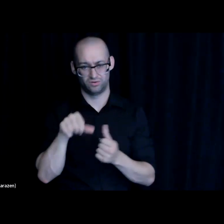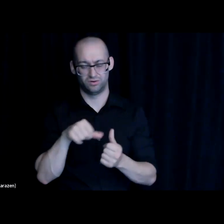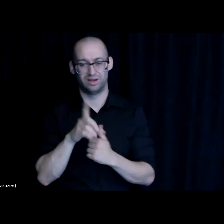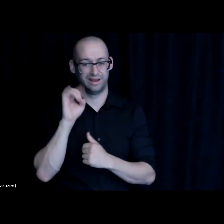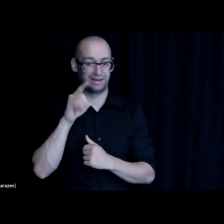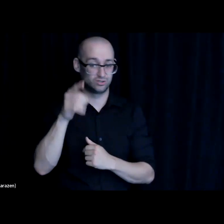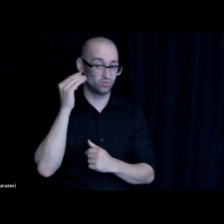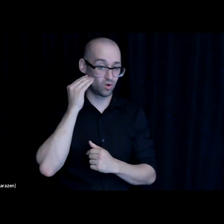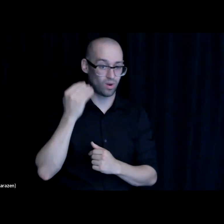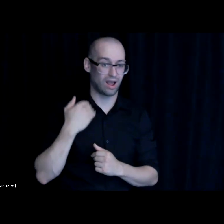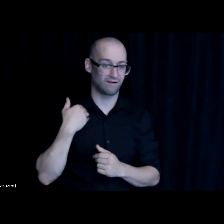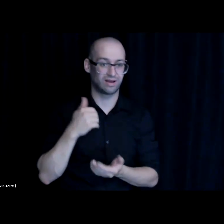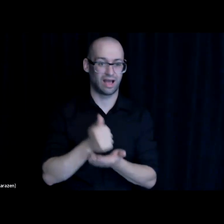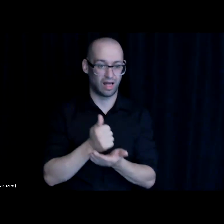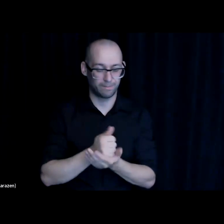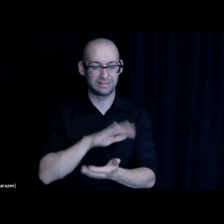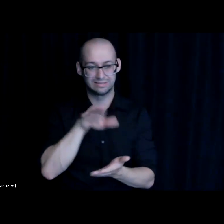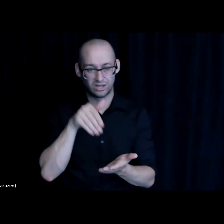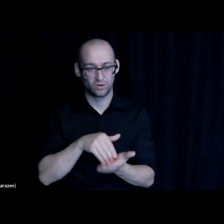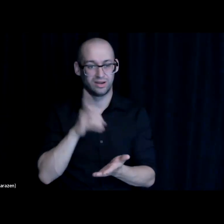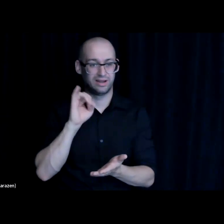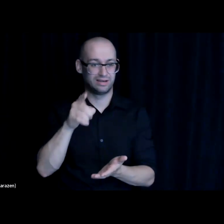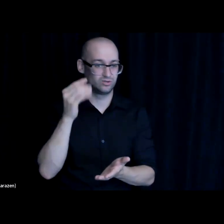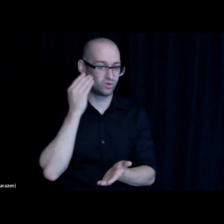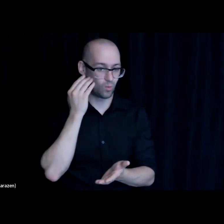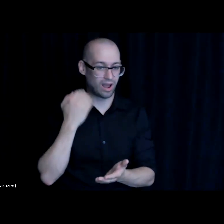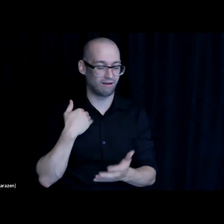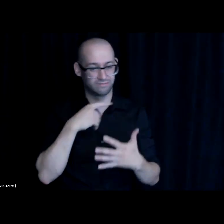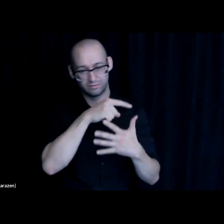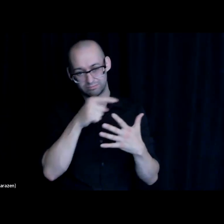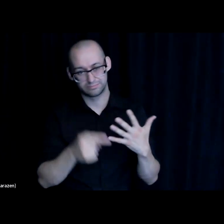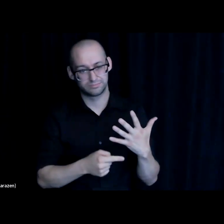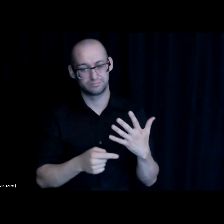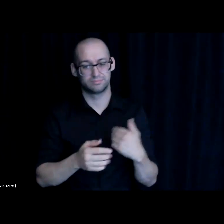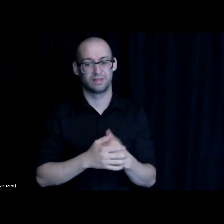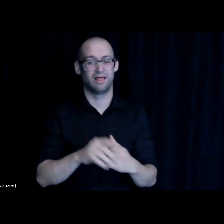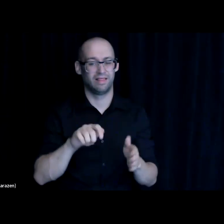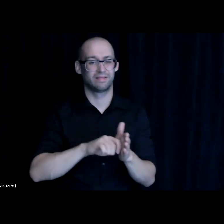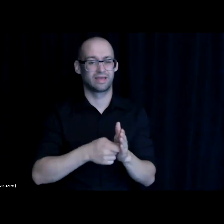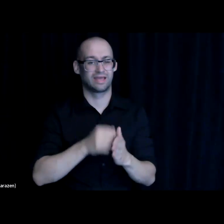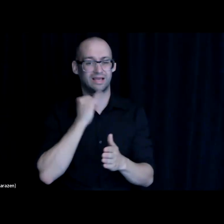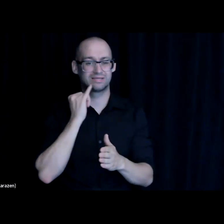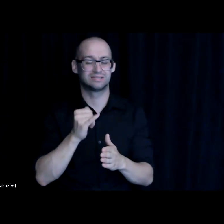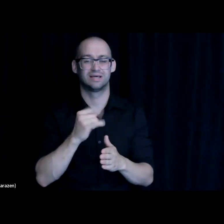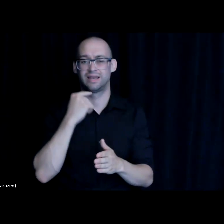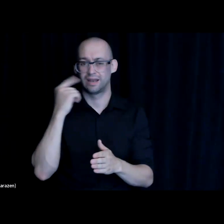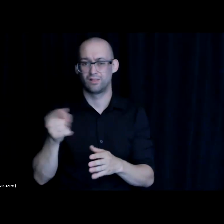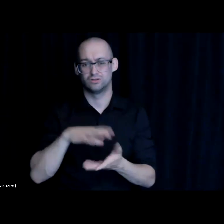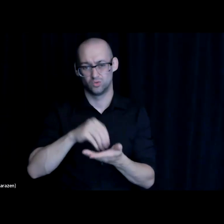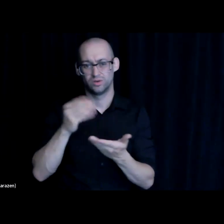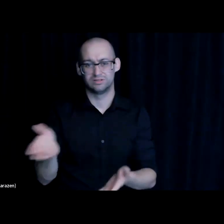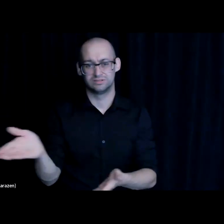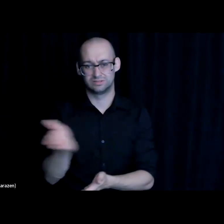know that we have a health center? Did you know we have this and we have all this at our fingertips? So the key is also to equip our students so that they can also